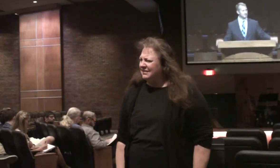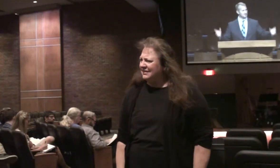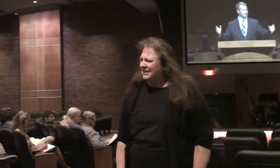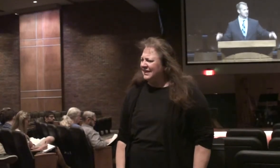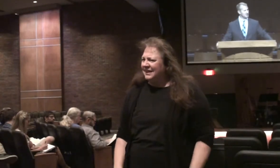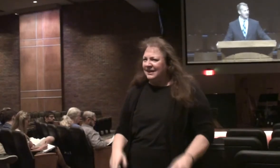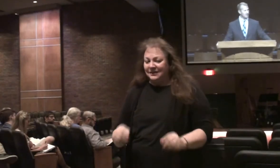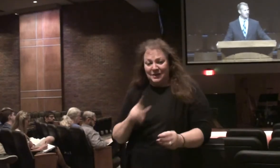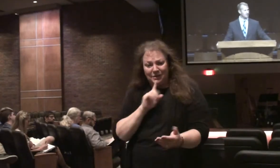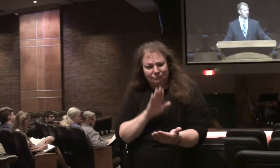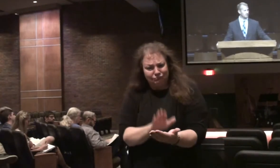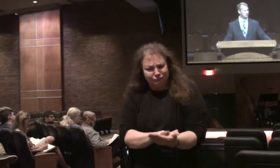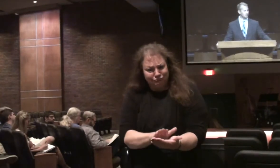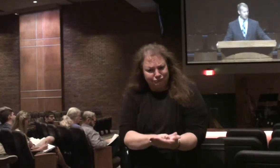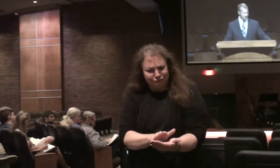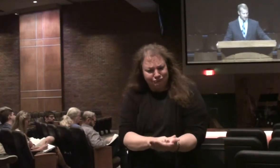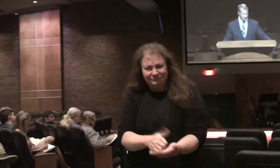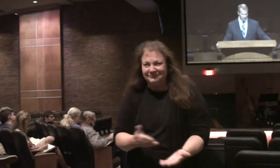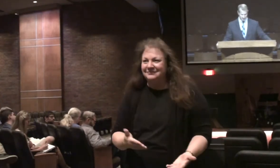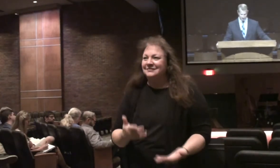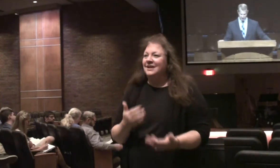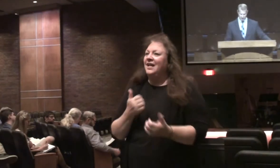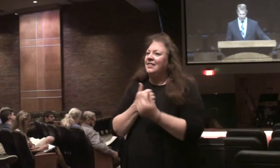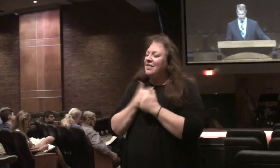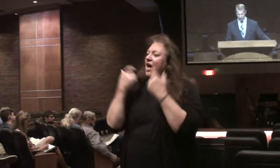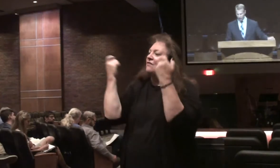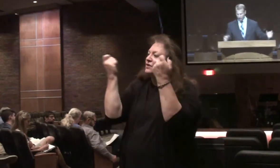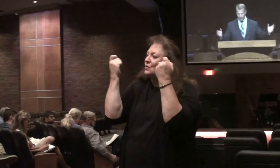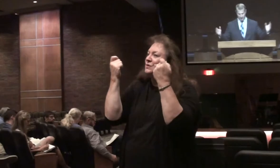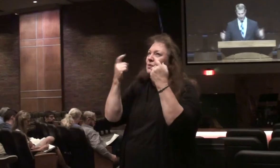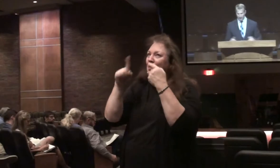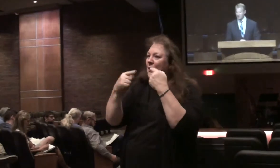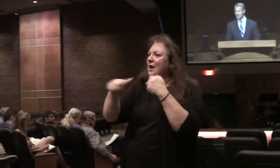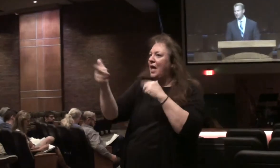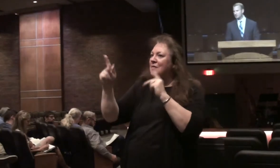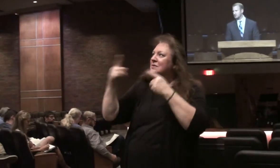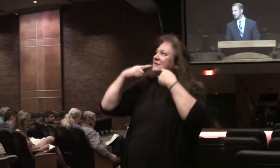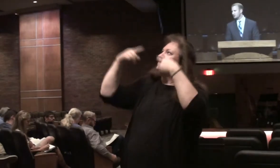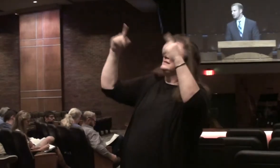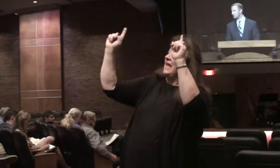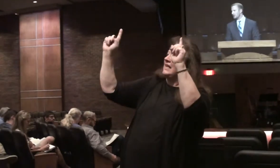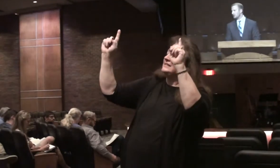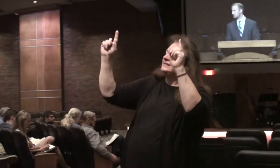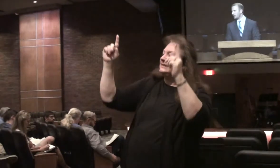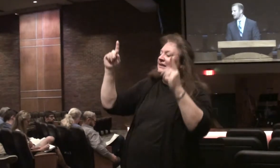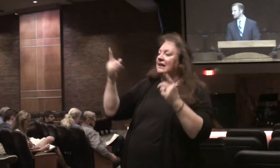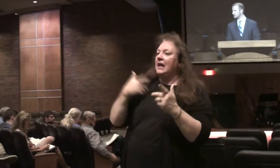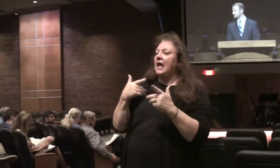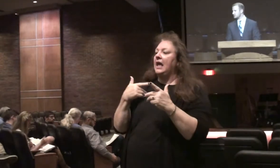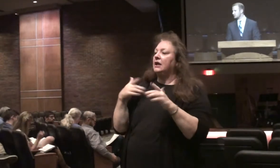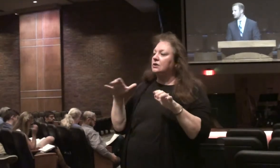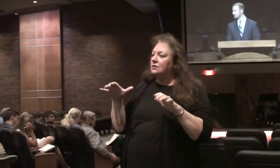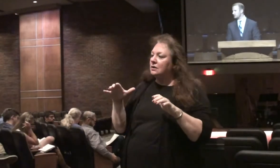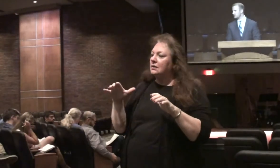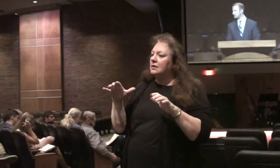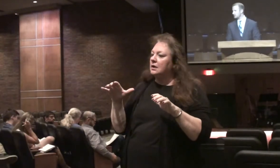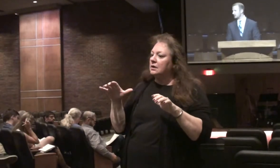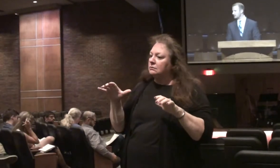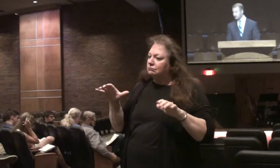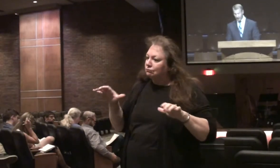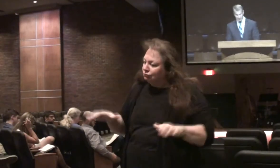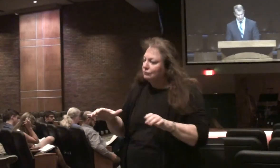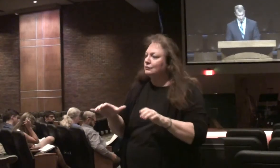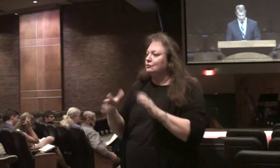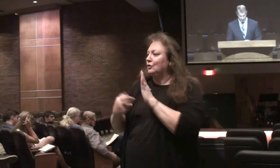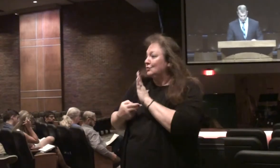No, good job. Love rejoices when someone does well, and the best thing a person can do is practice the truth, is